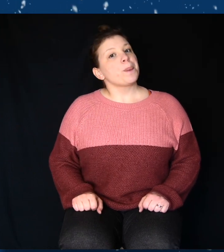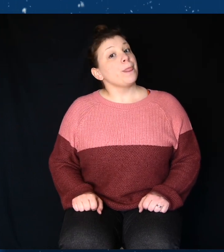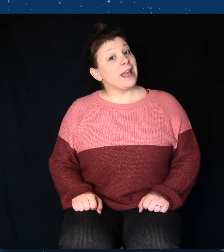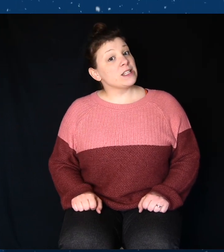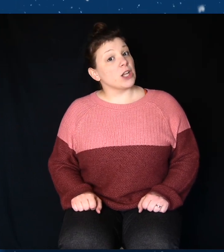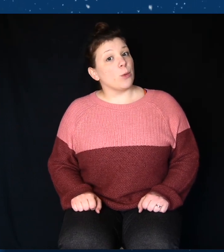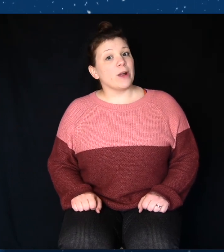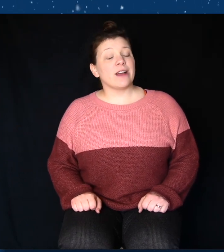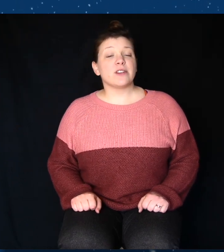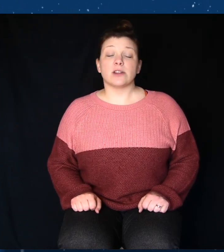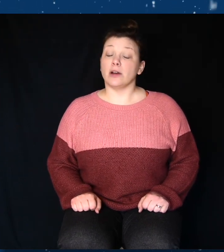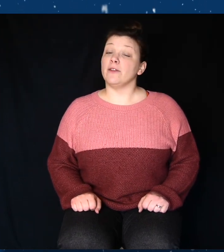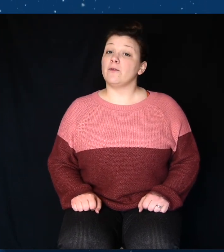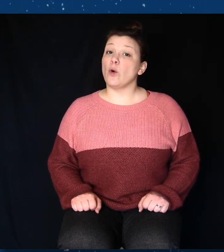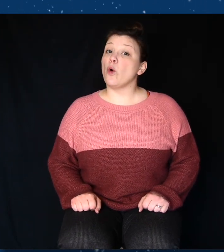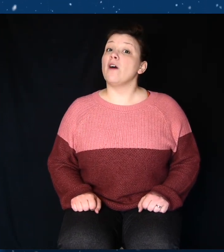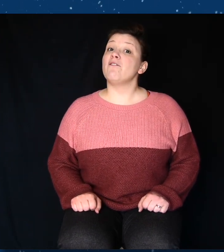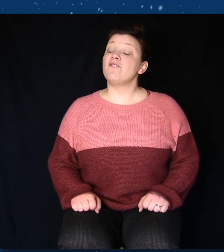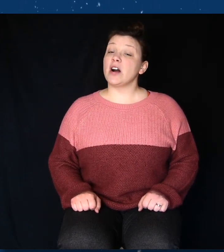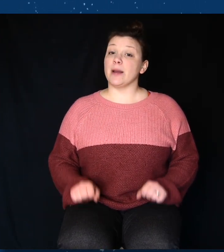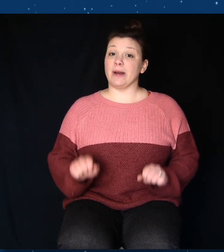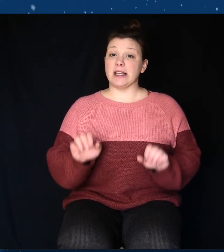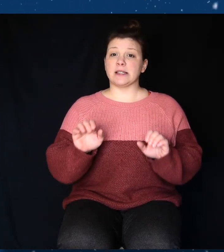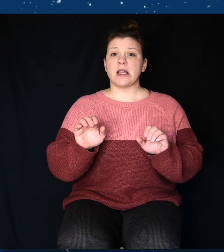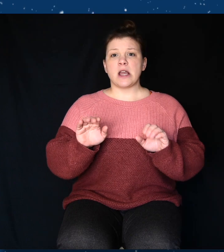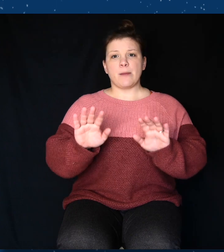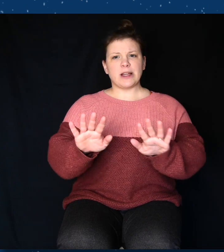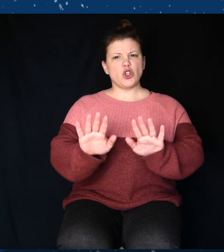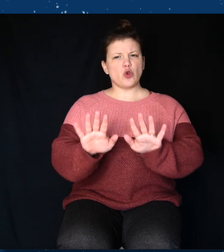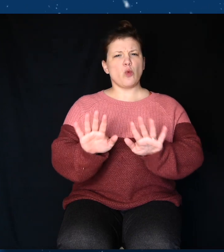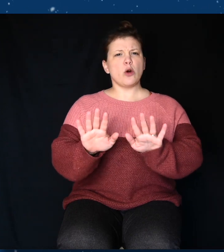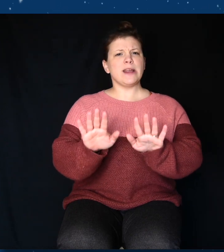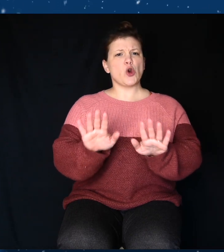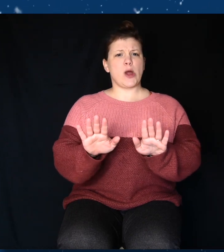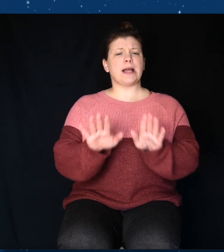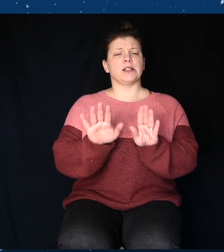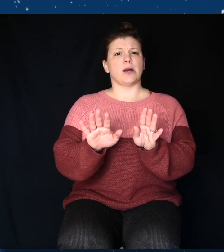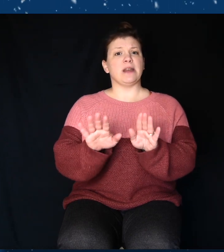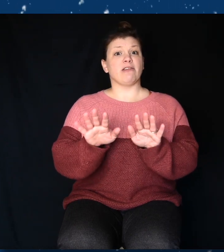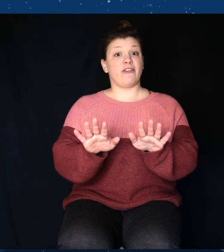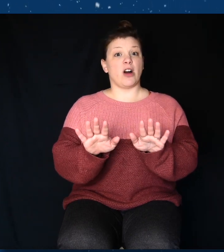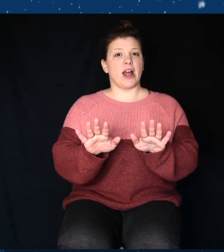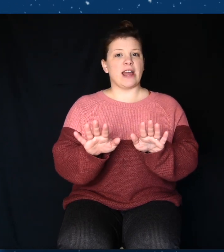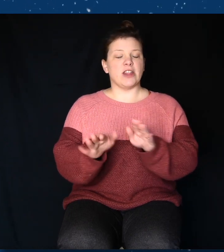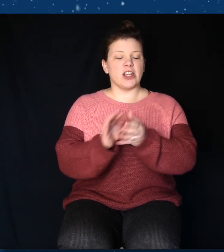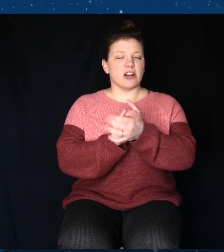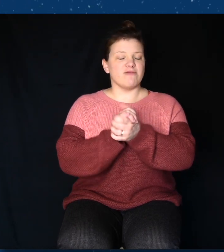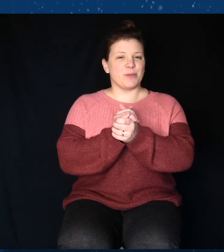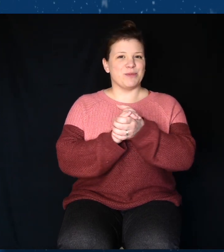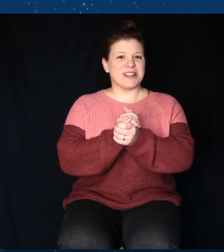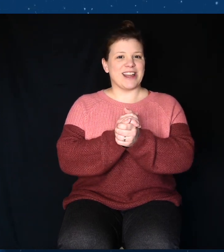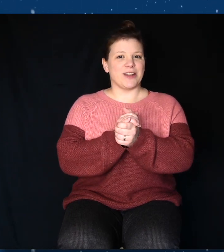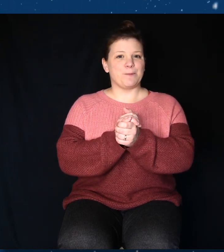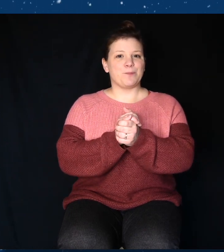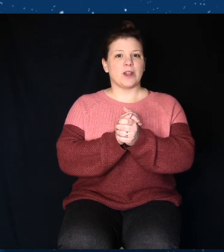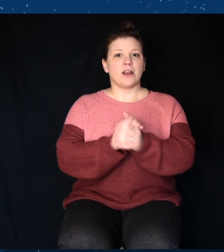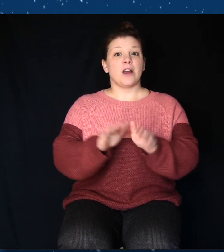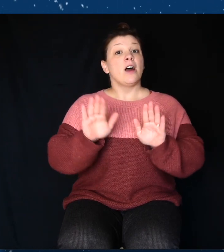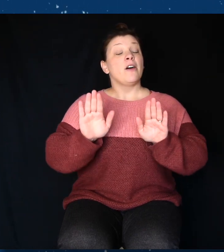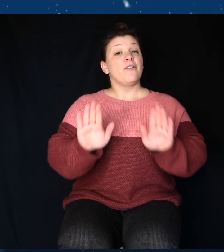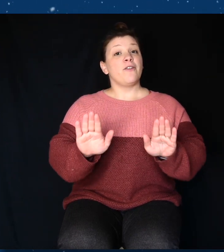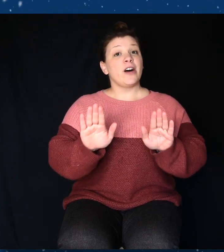Wonderful. Next up, we have the sign for fireplace. Imagine you're warming your hands up near a fire and then you're going to rub them together.